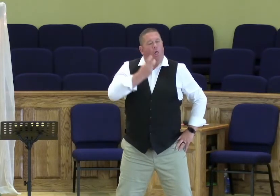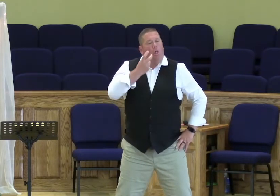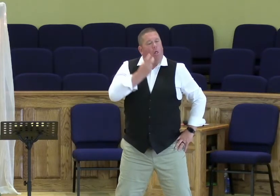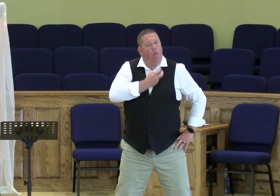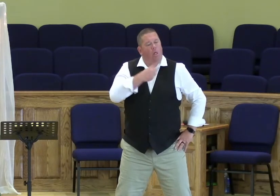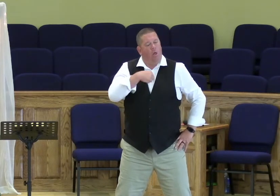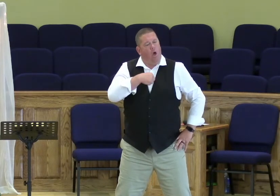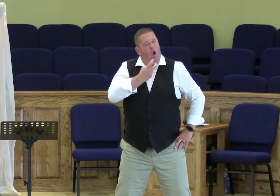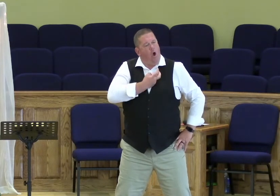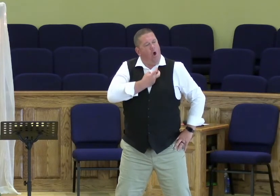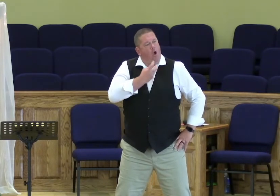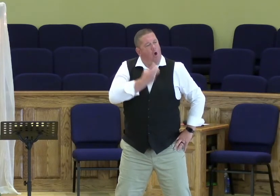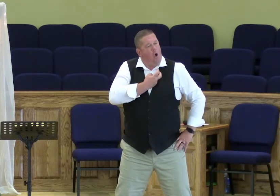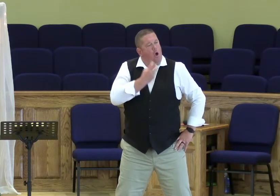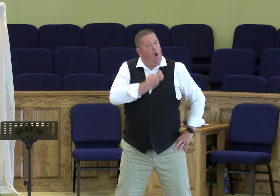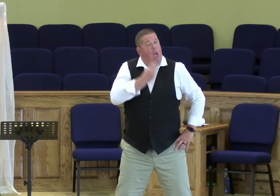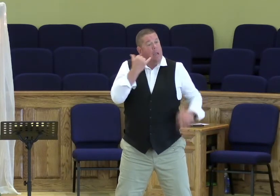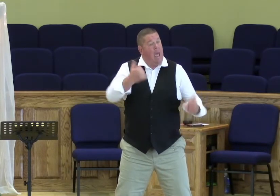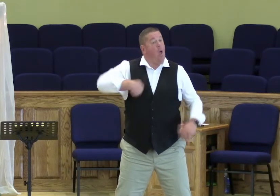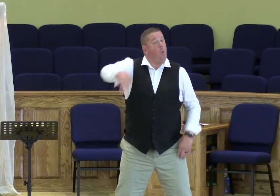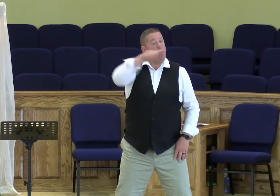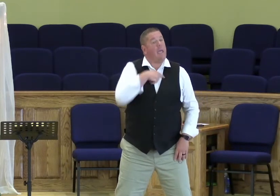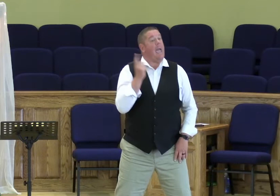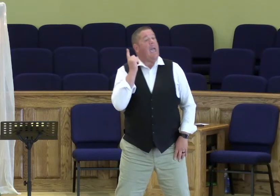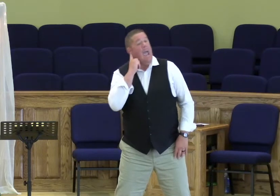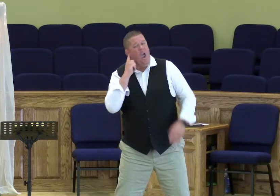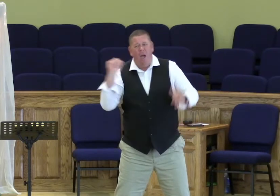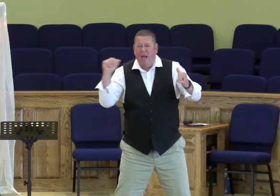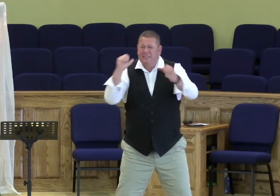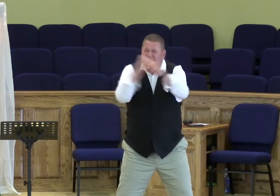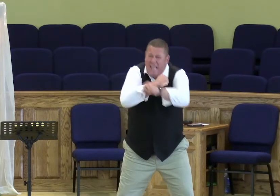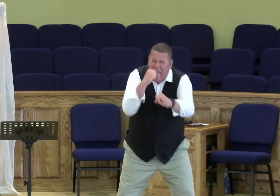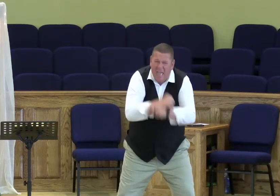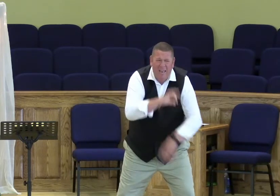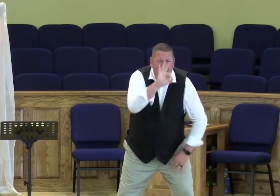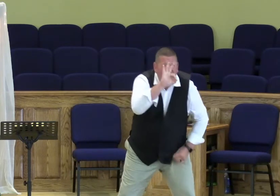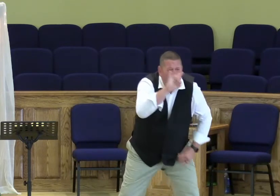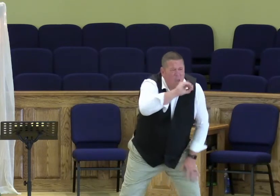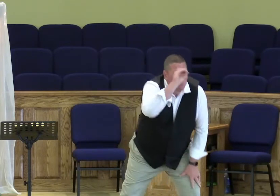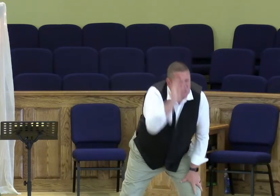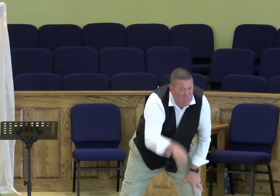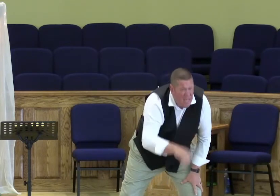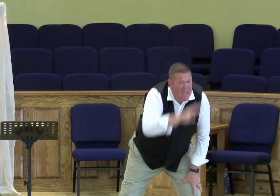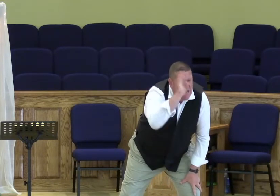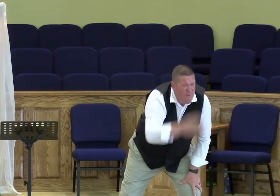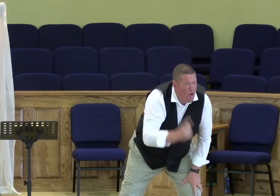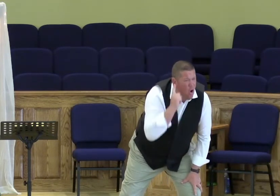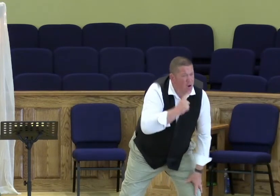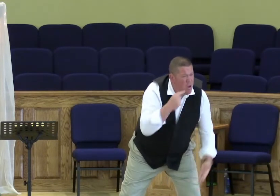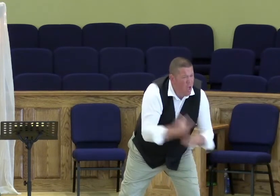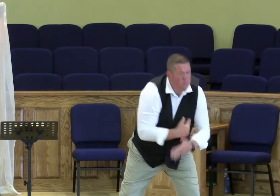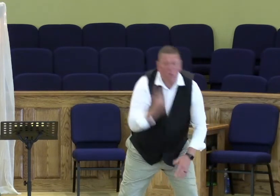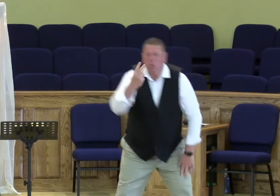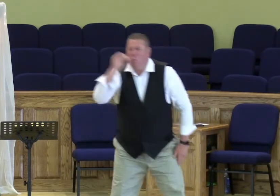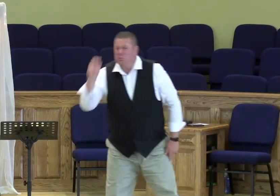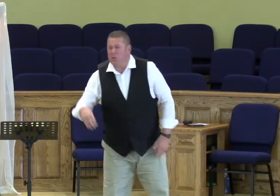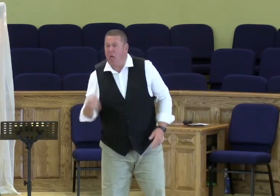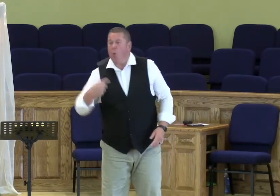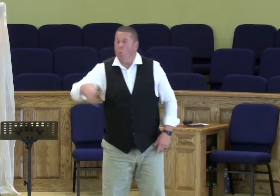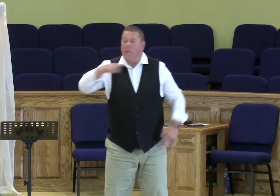our hearts have become hard to it. And now we hear it. I hear a stat that 98% of the deaf population